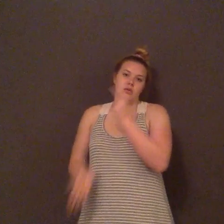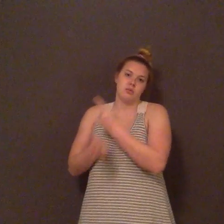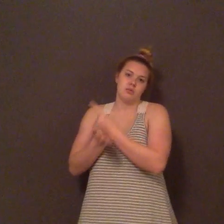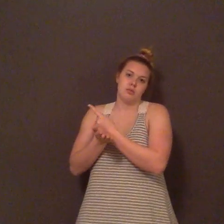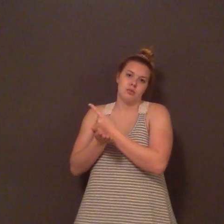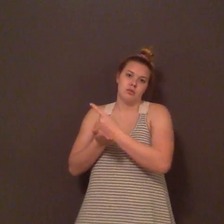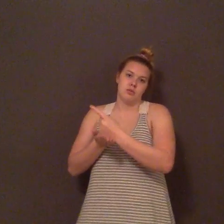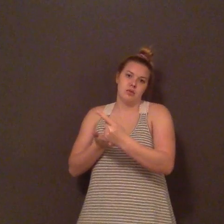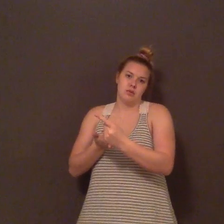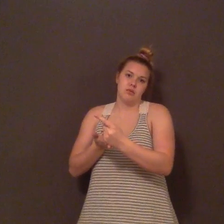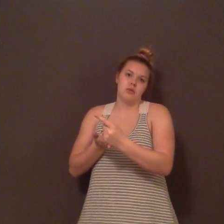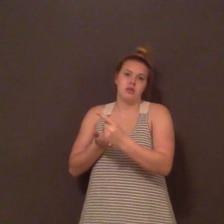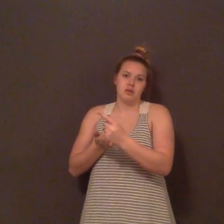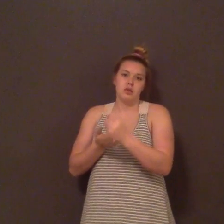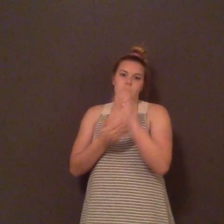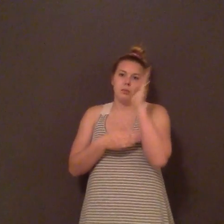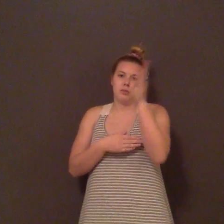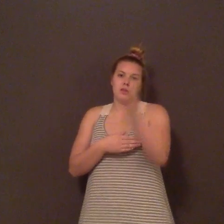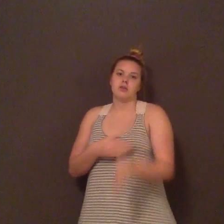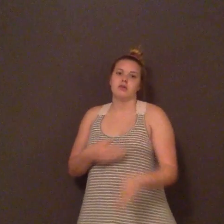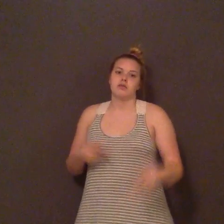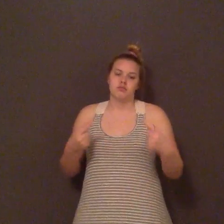doing the next one. So what are you and Jason doing later?